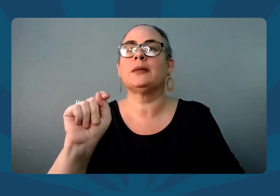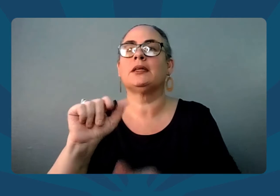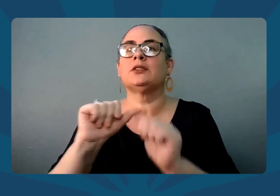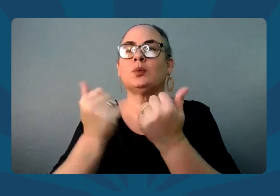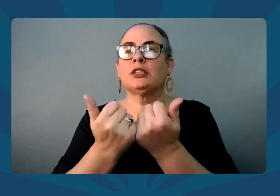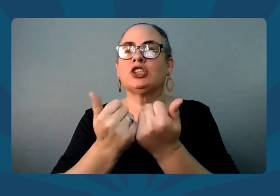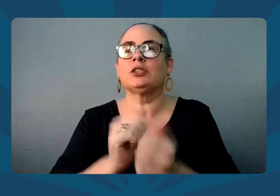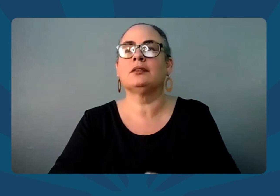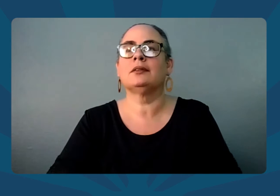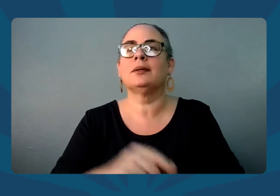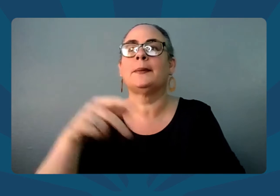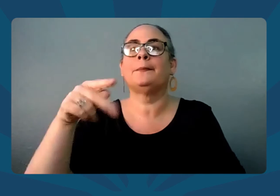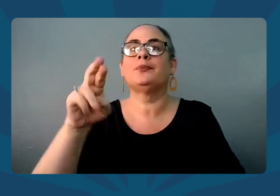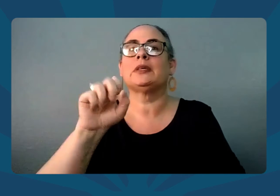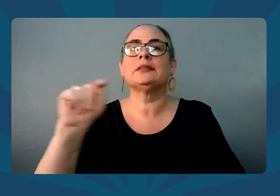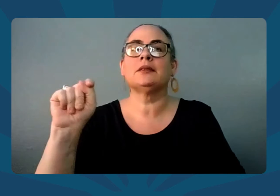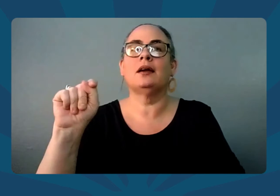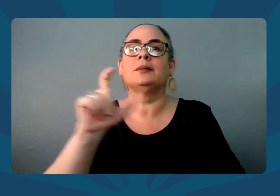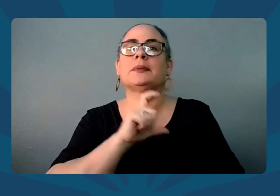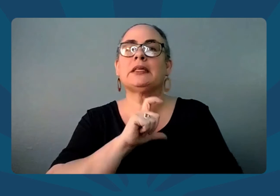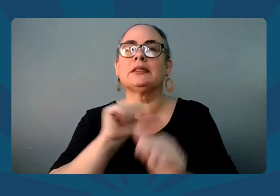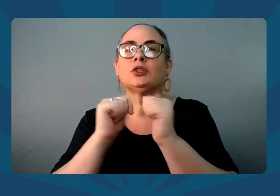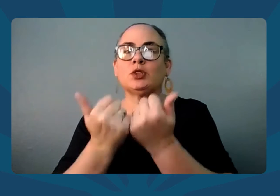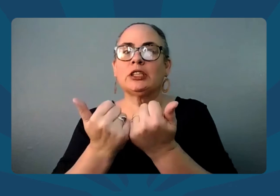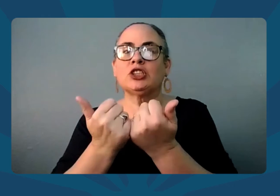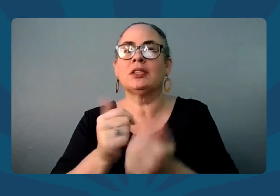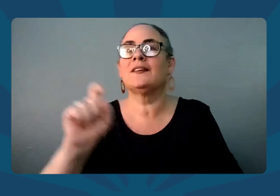Chandler Law Enforcement Association,